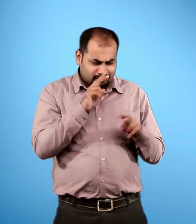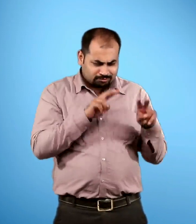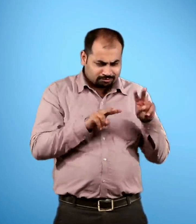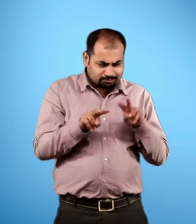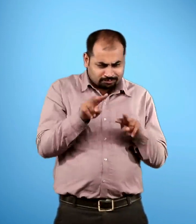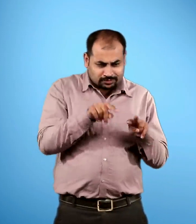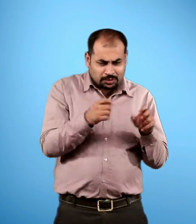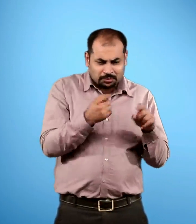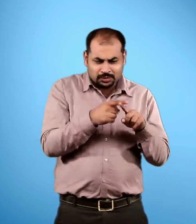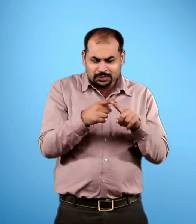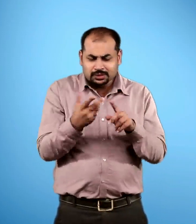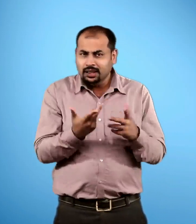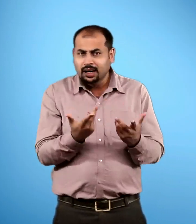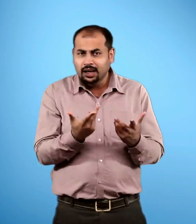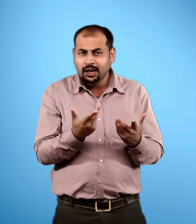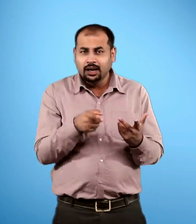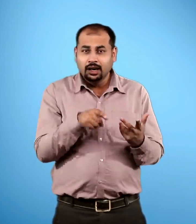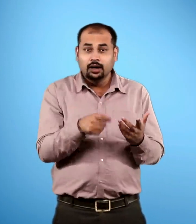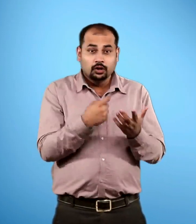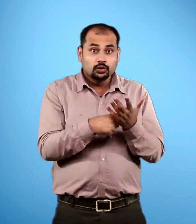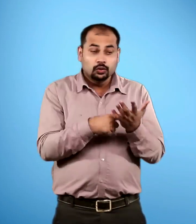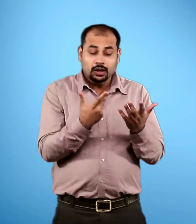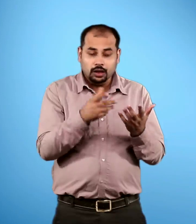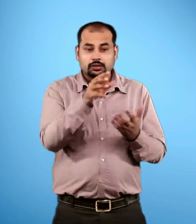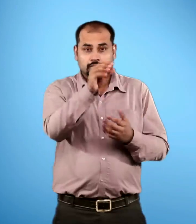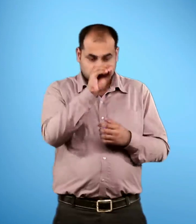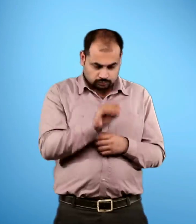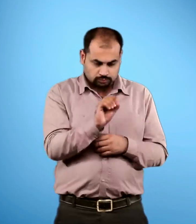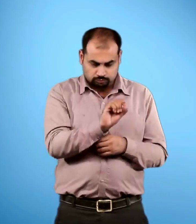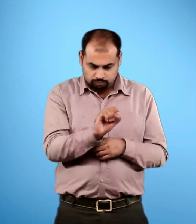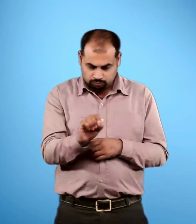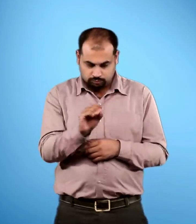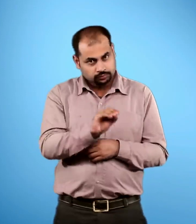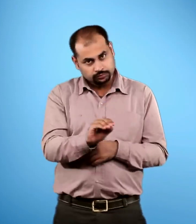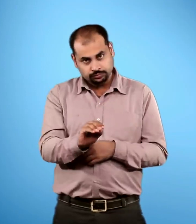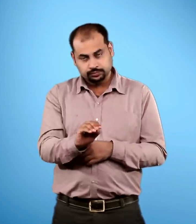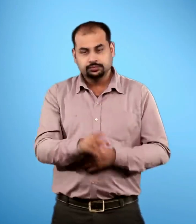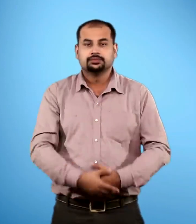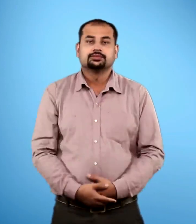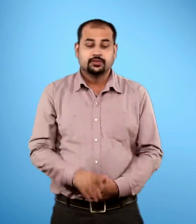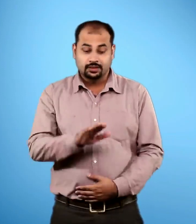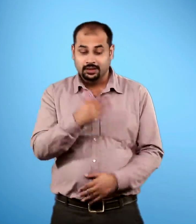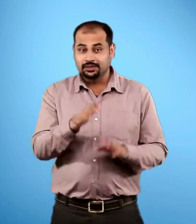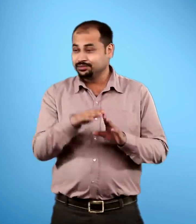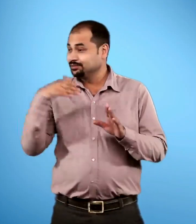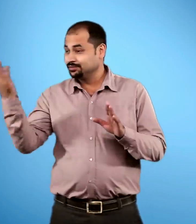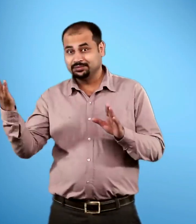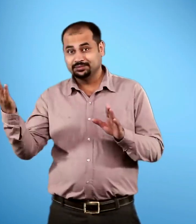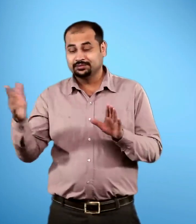clear about the rule the pattern is following. Identify it and write it down in the blank space given.